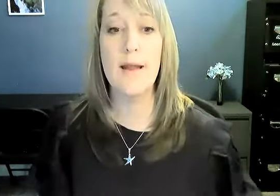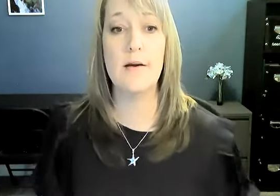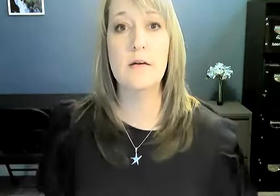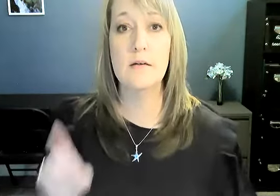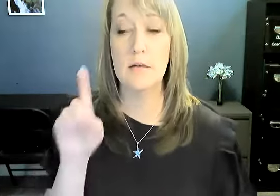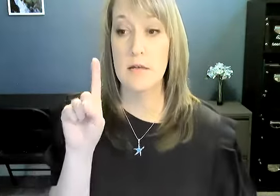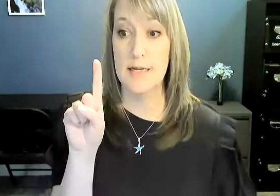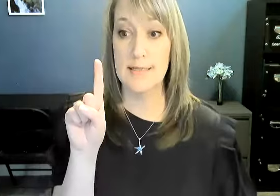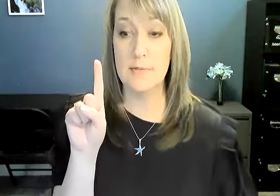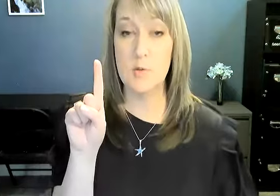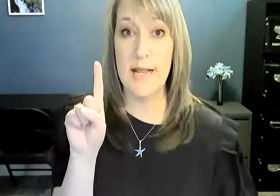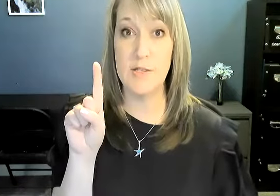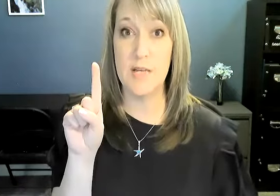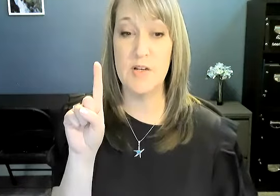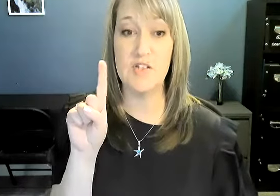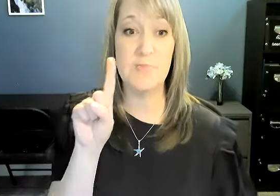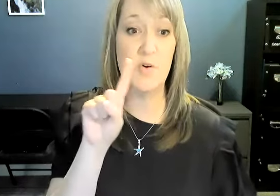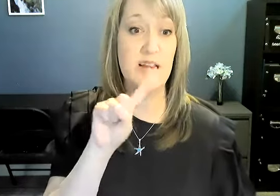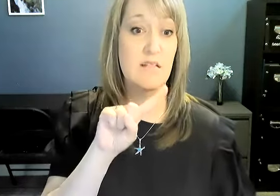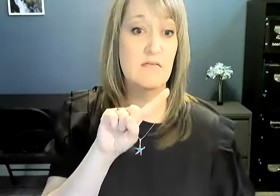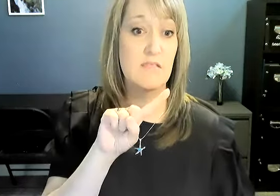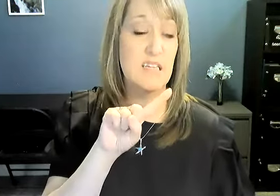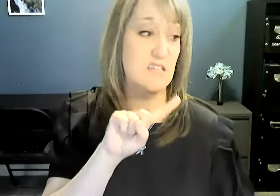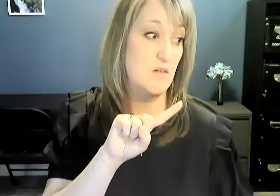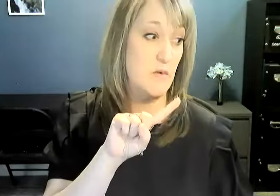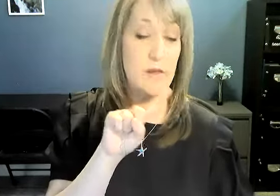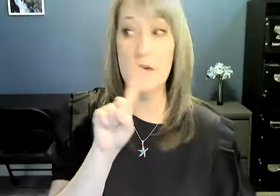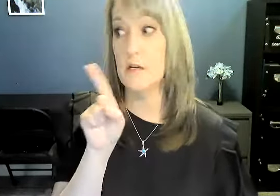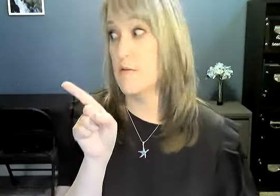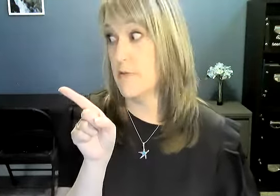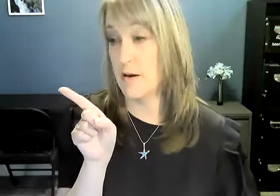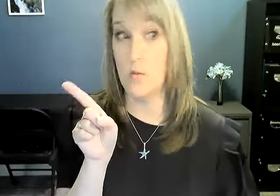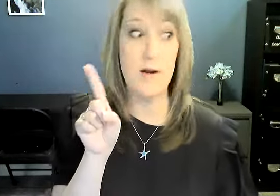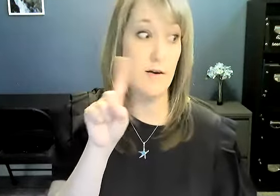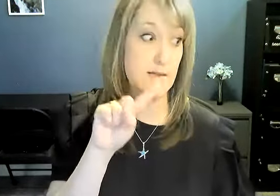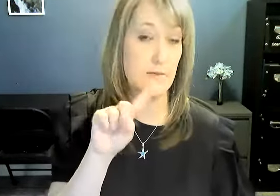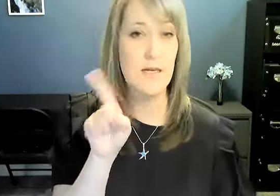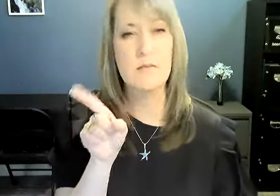Where is the number 1 hand shape, and you're just pointing like, is it over there or over there? Where is it, right?